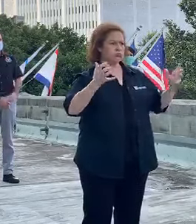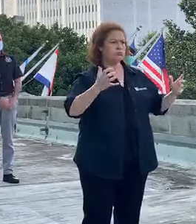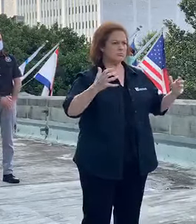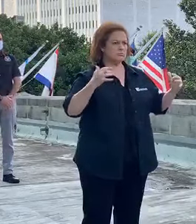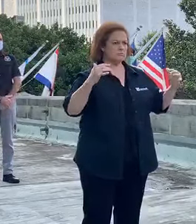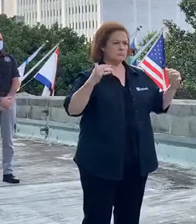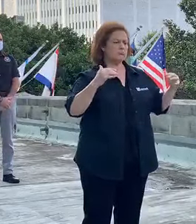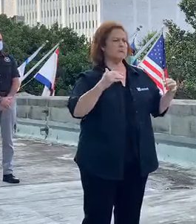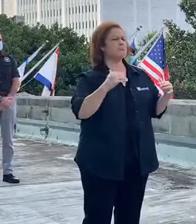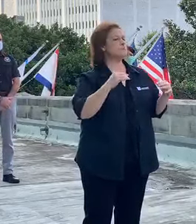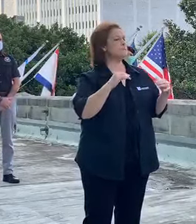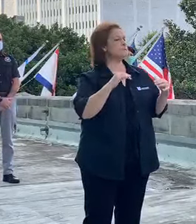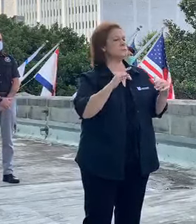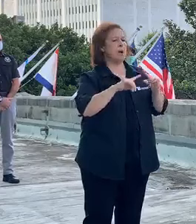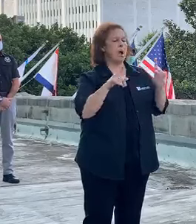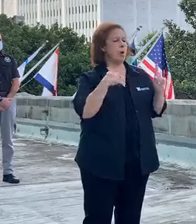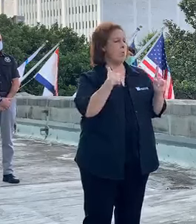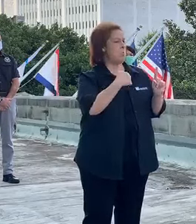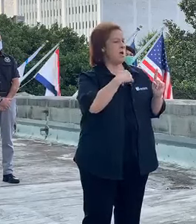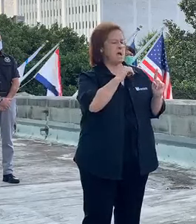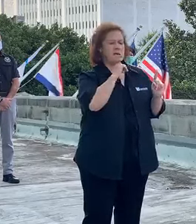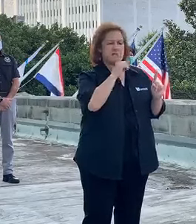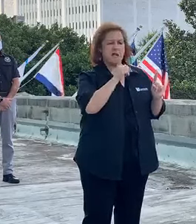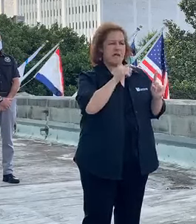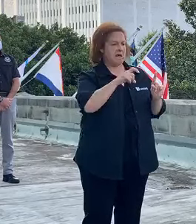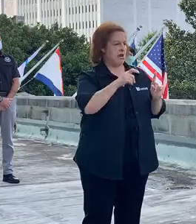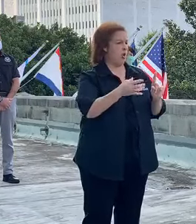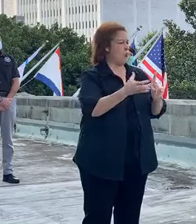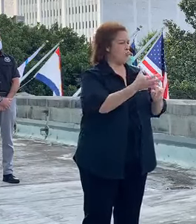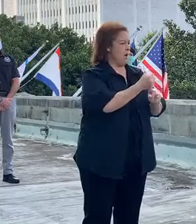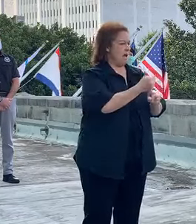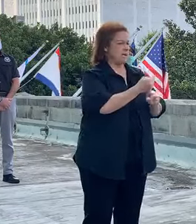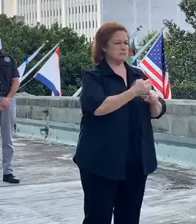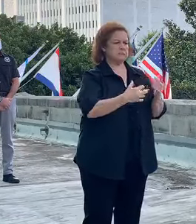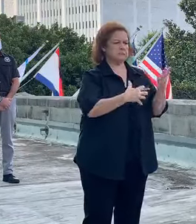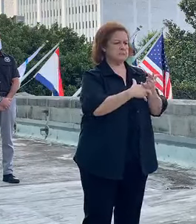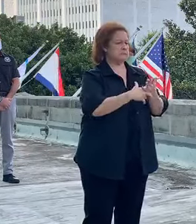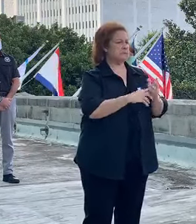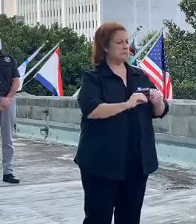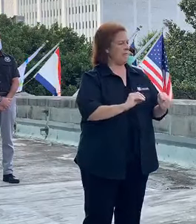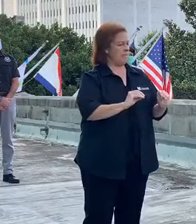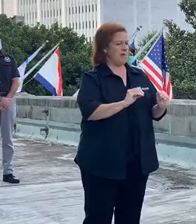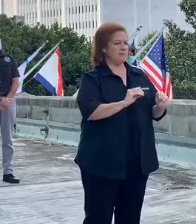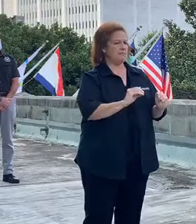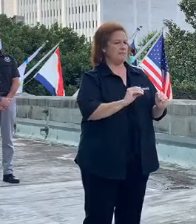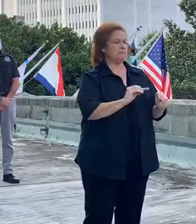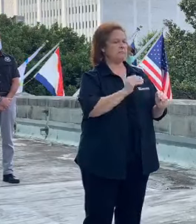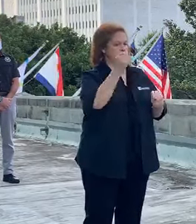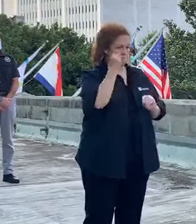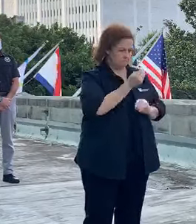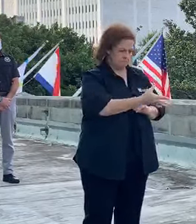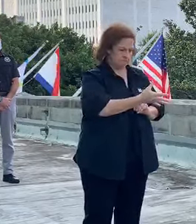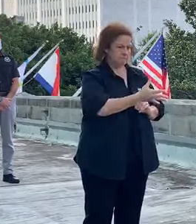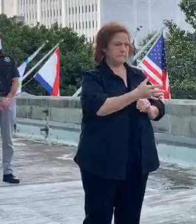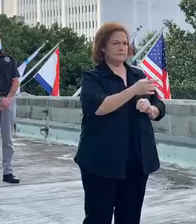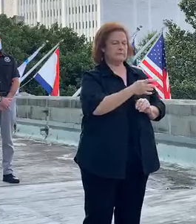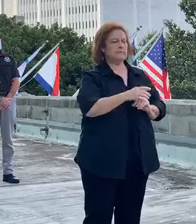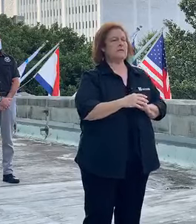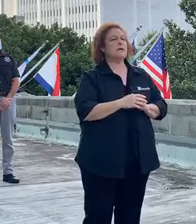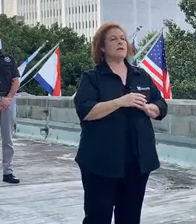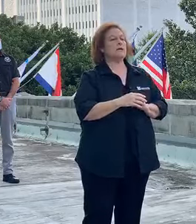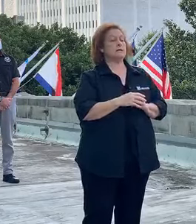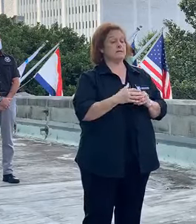Department. There were no arrests or no further citations issued. To date, we have received just